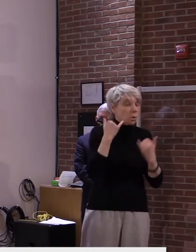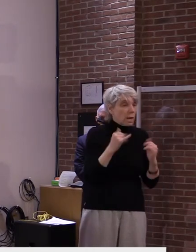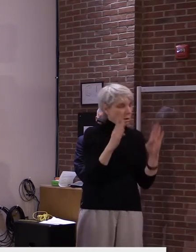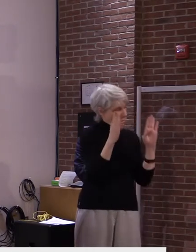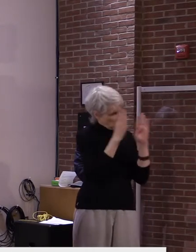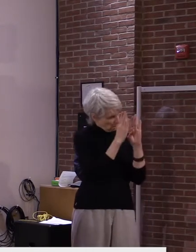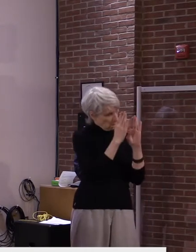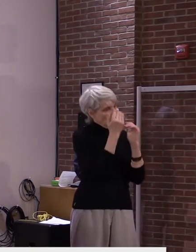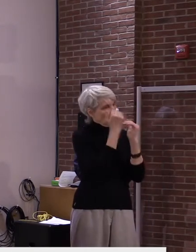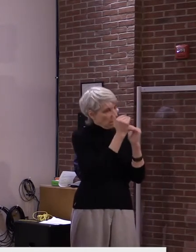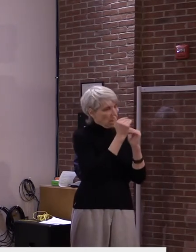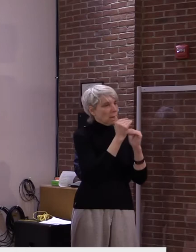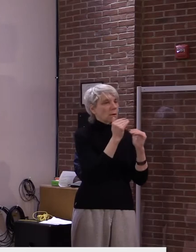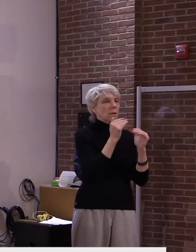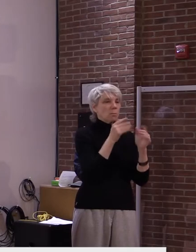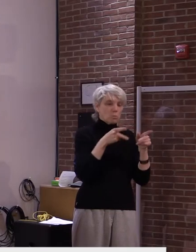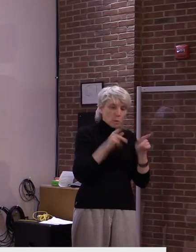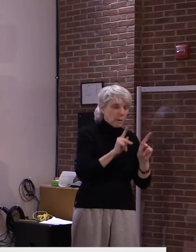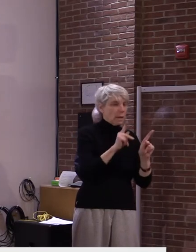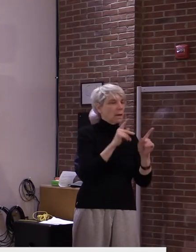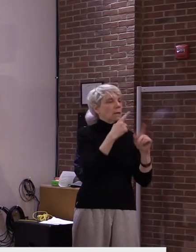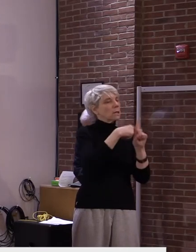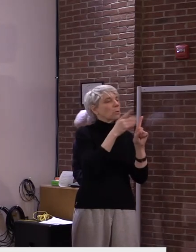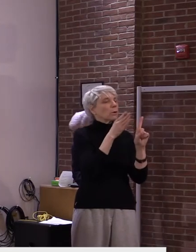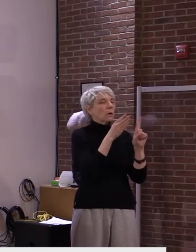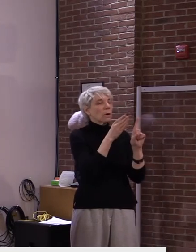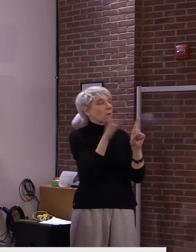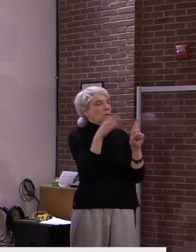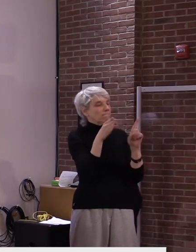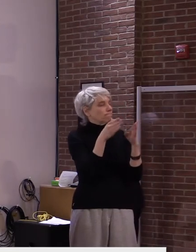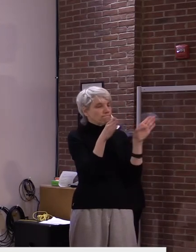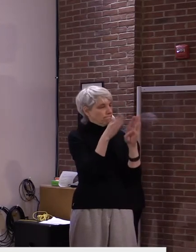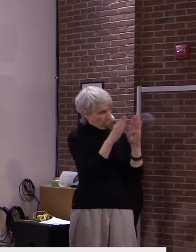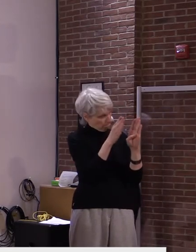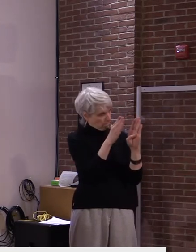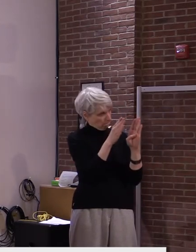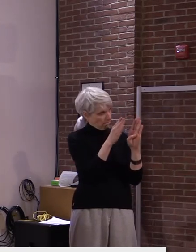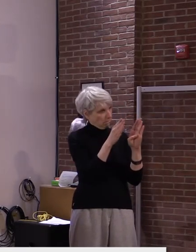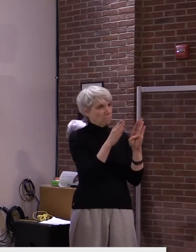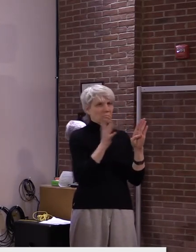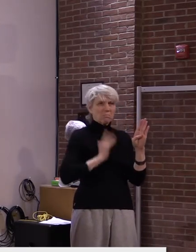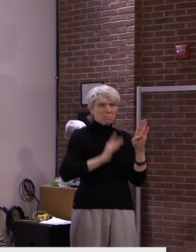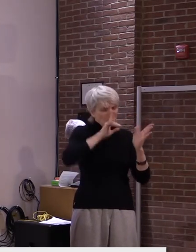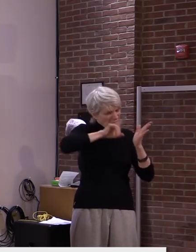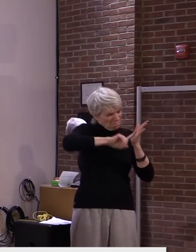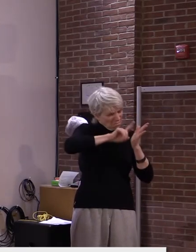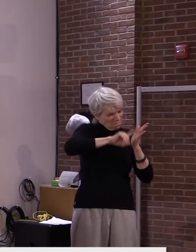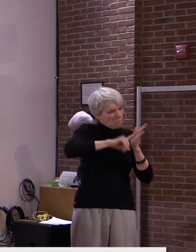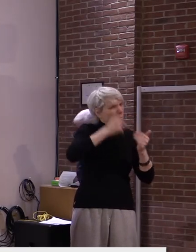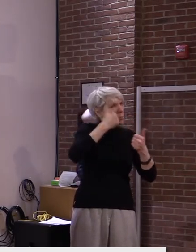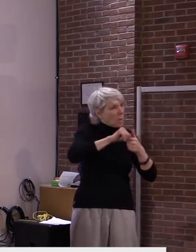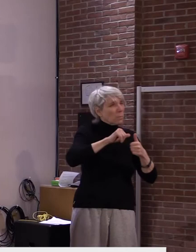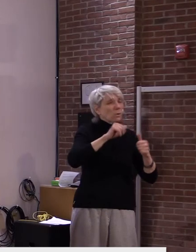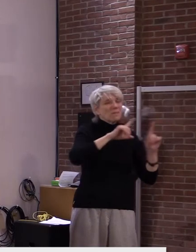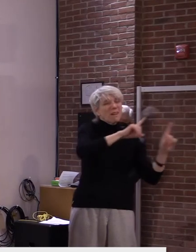and that range is what their vaccine was approved at for an emergency use authorization.